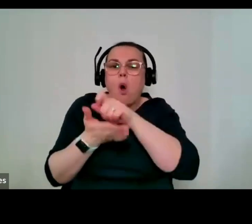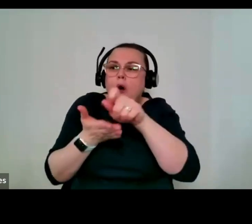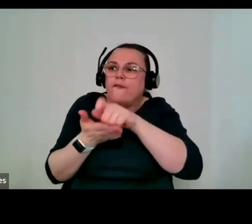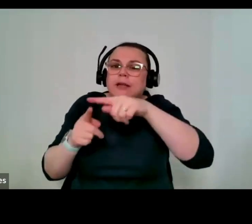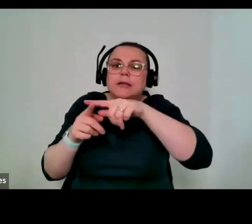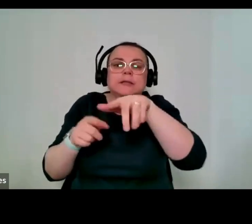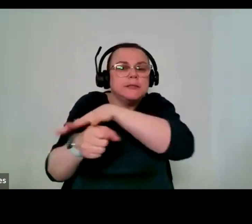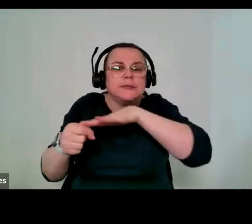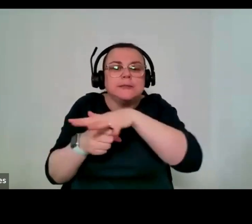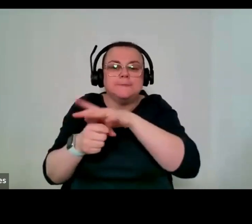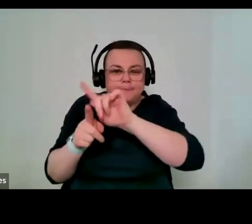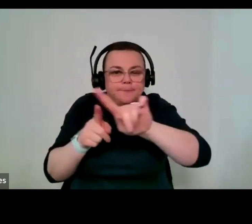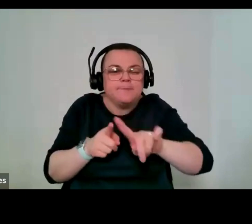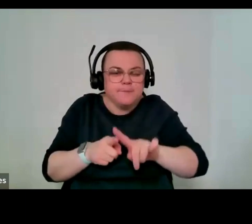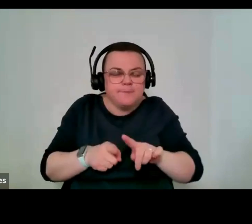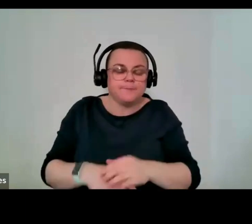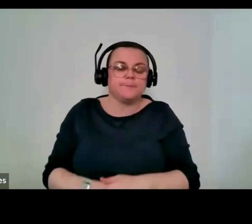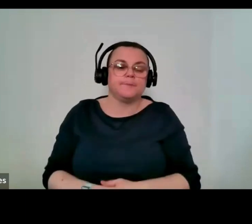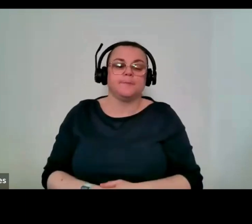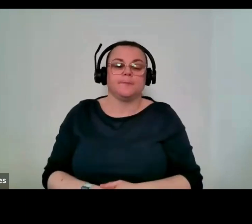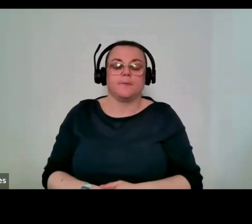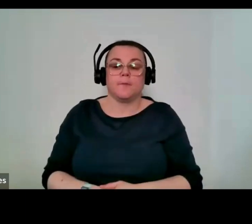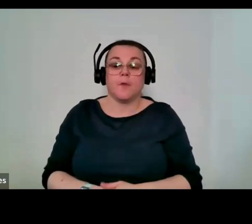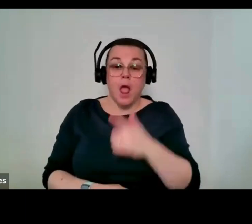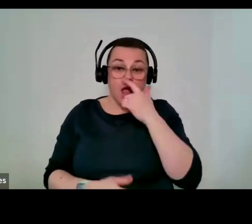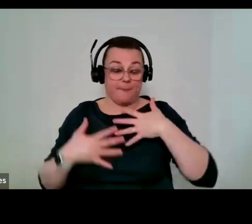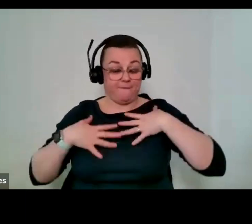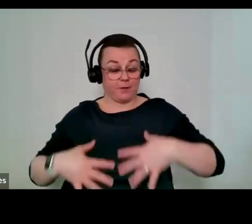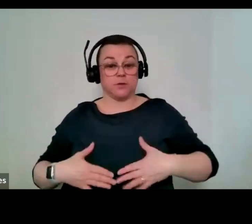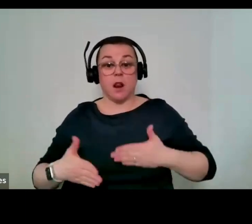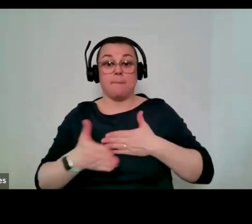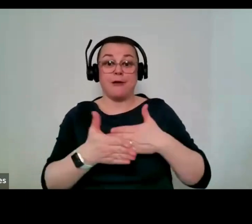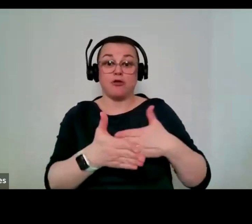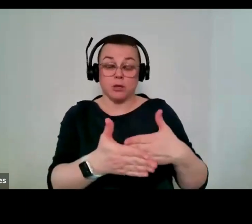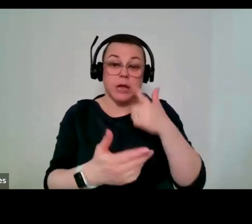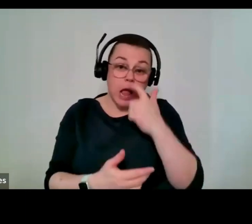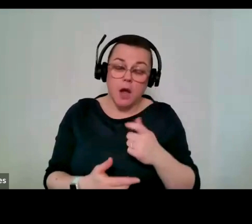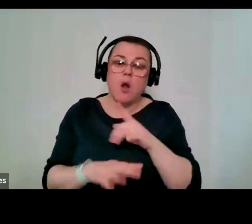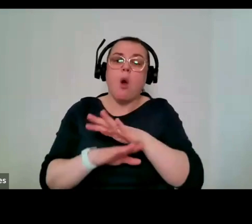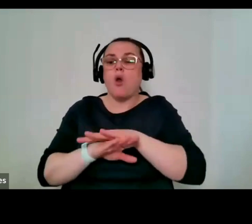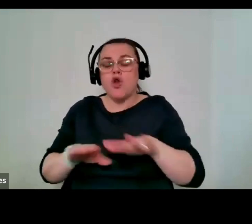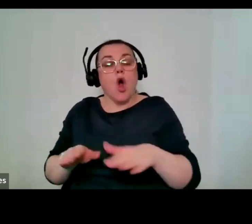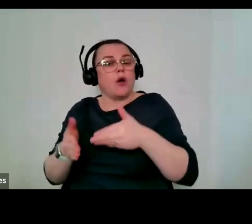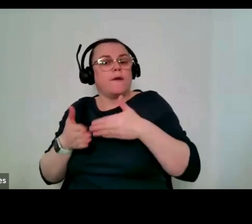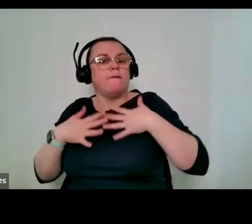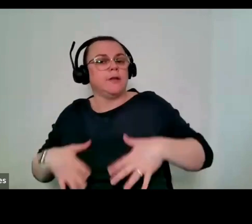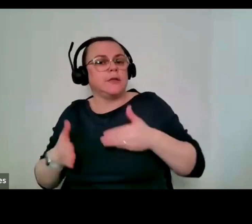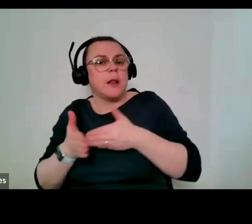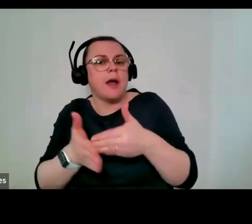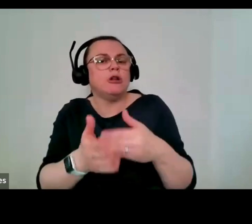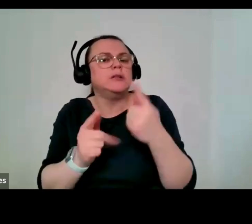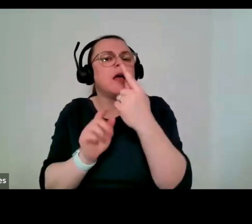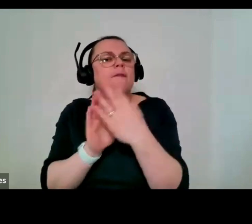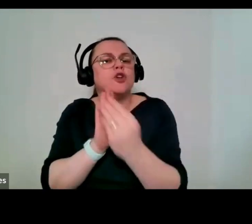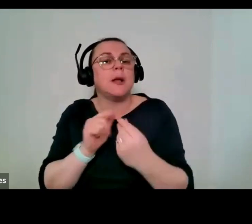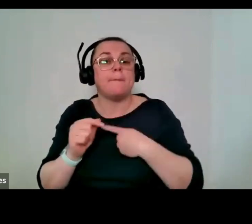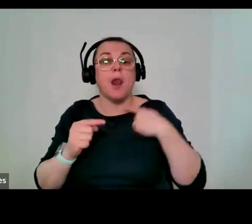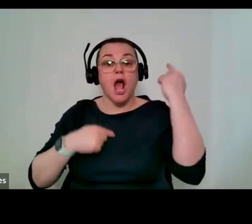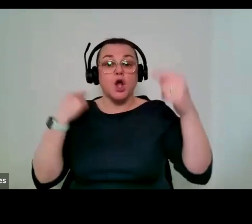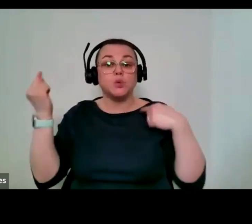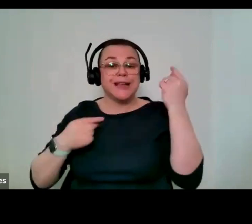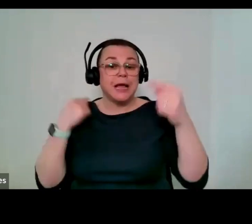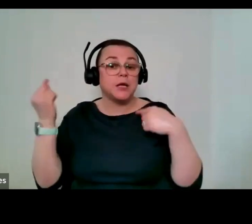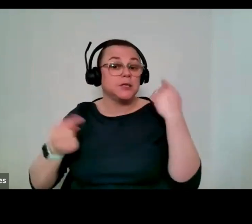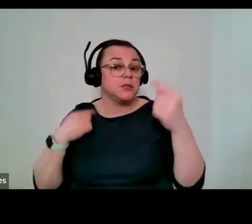spaces and so on. And they can be physical barriers or non-physical barriers like acoustic